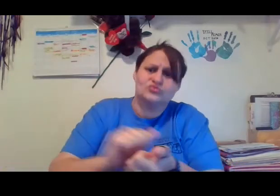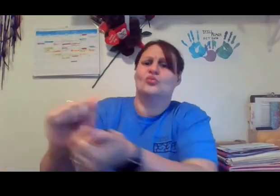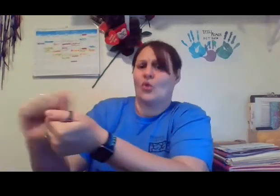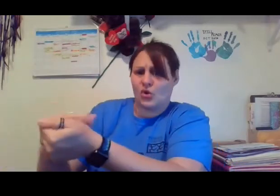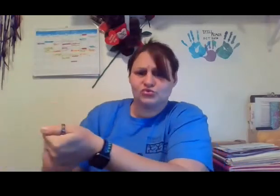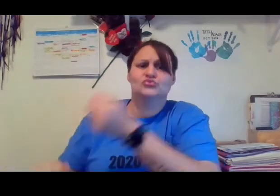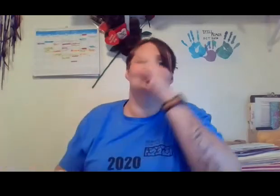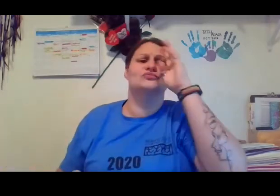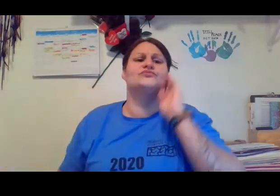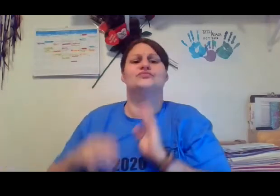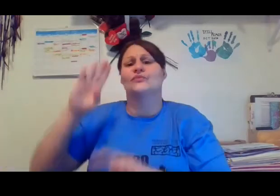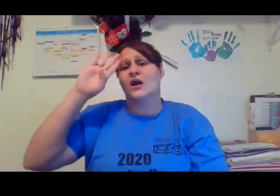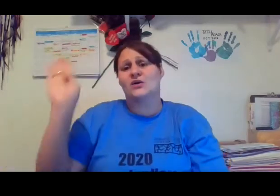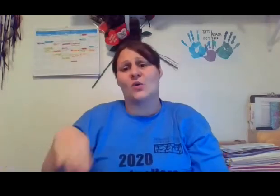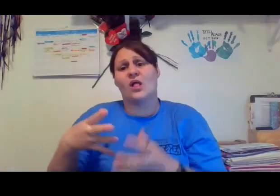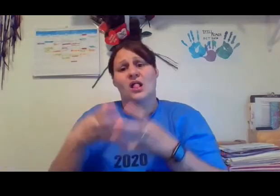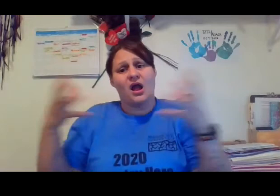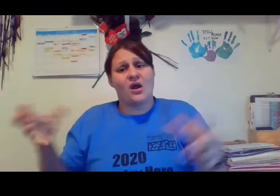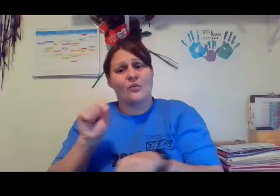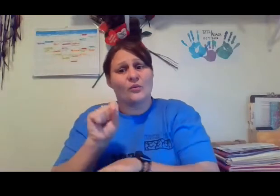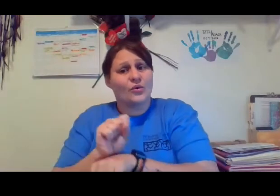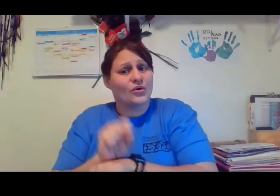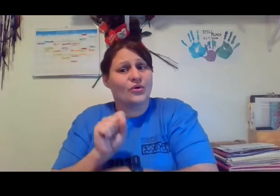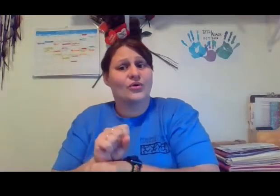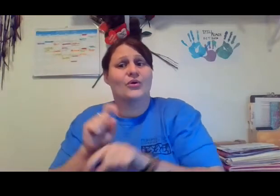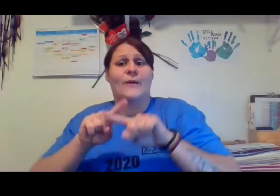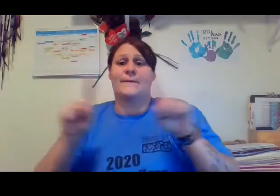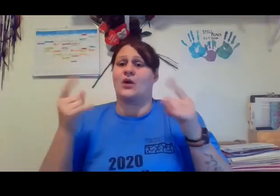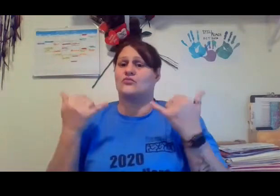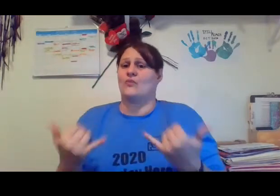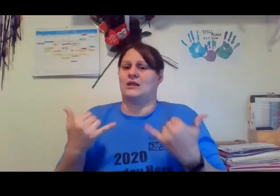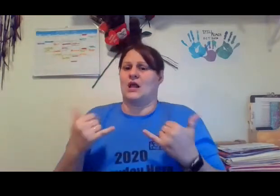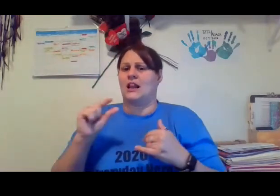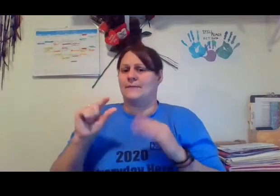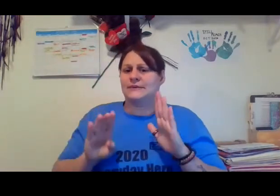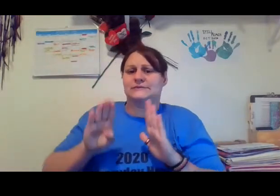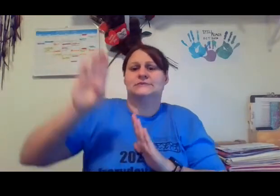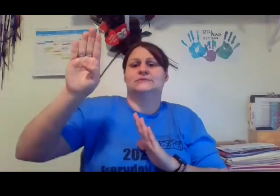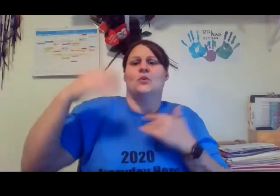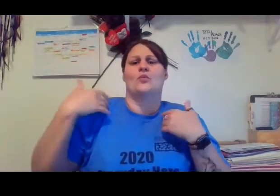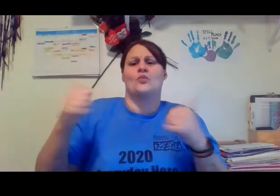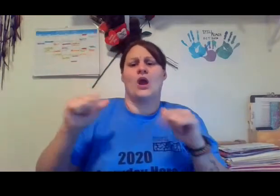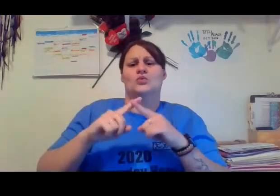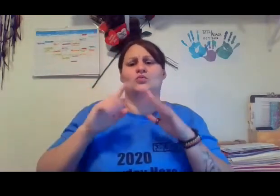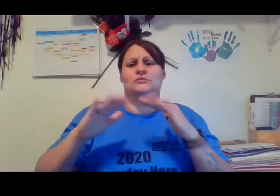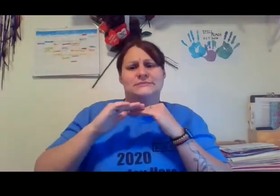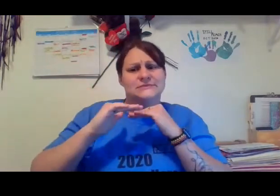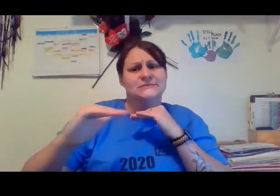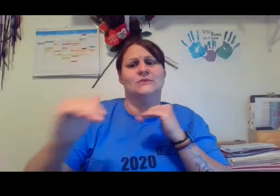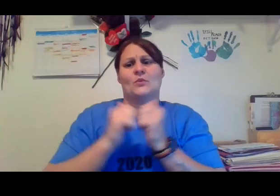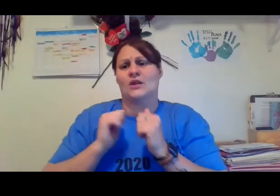in contact with the people, from the people, anyone, not only the people we support. So make sure those are all